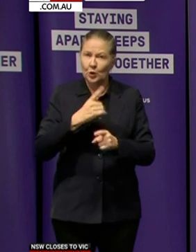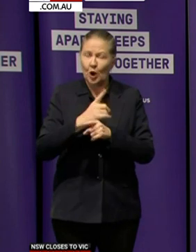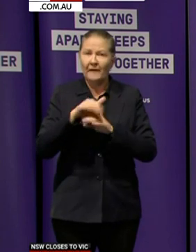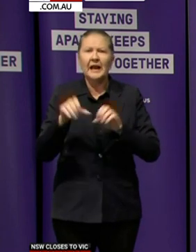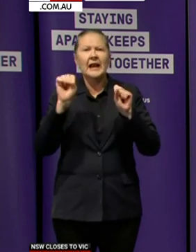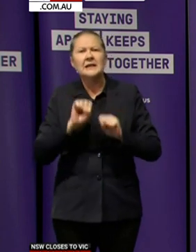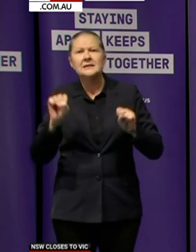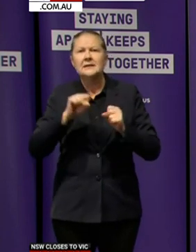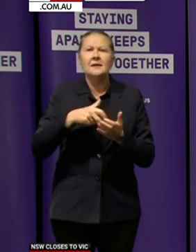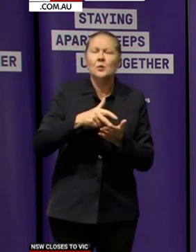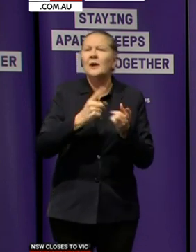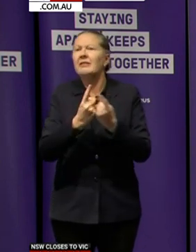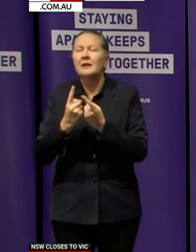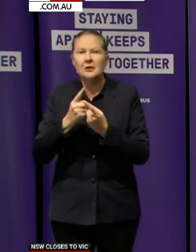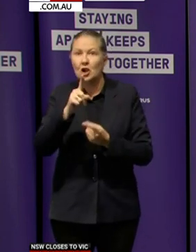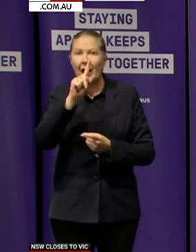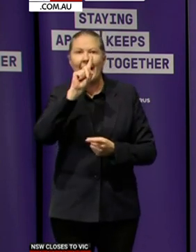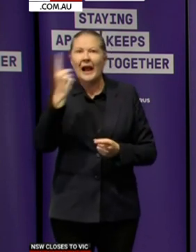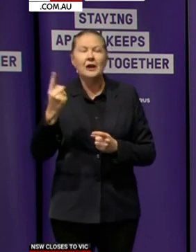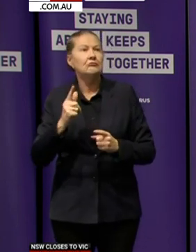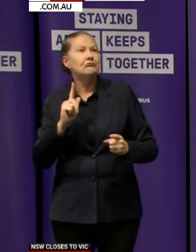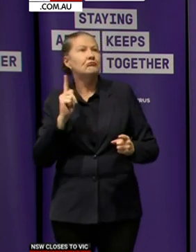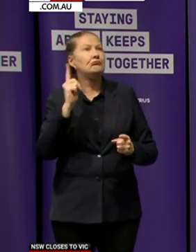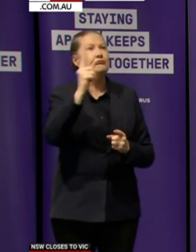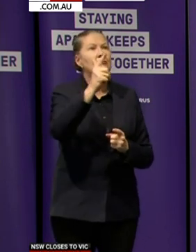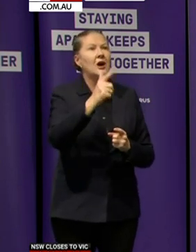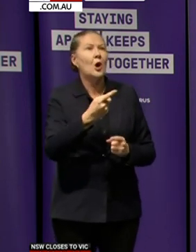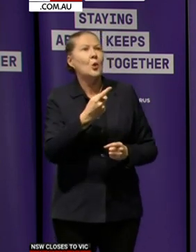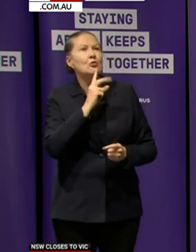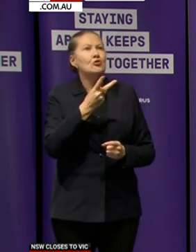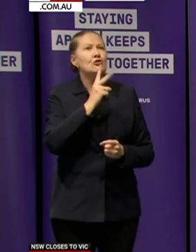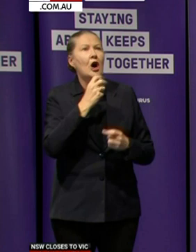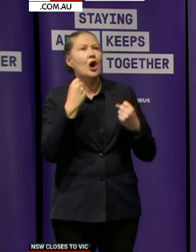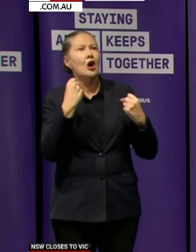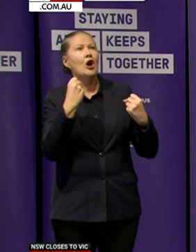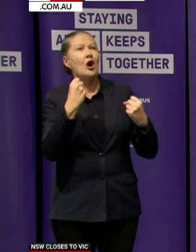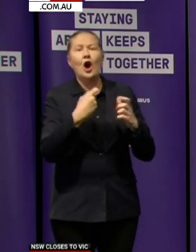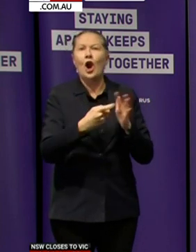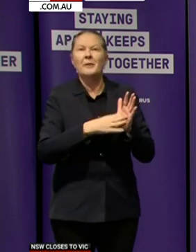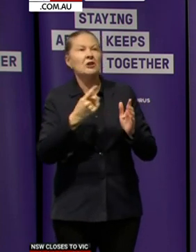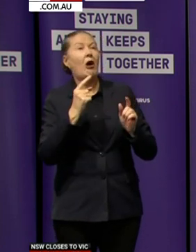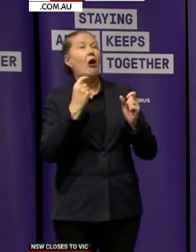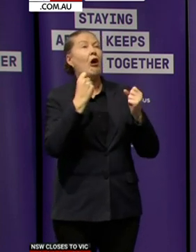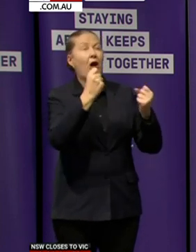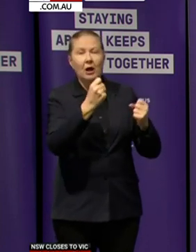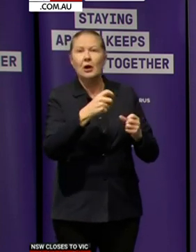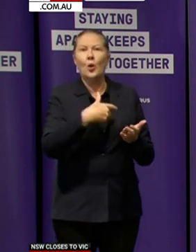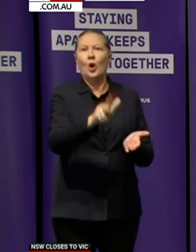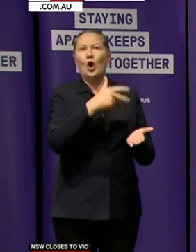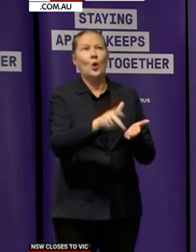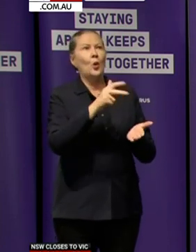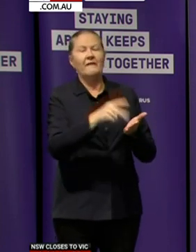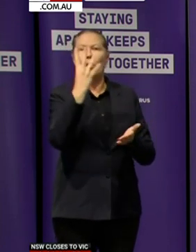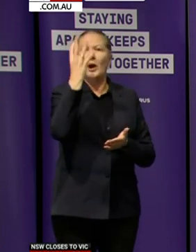exercise is that you can't be going on a 4-hour bushwalk hundreds of kilometres away from Melbourne. You can't be going